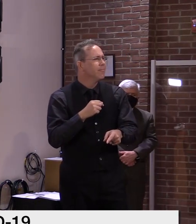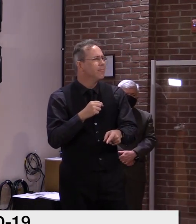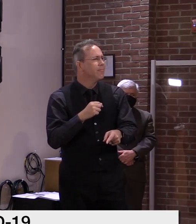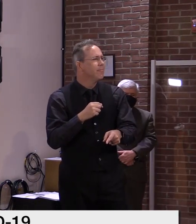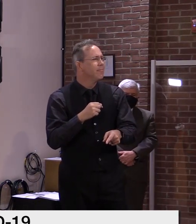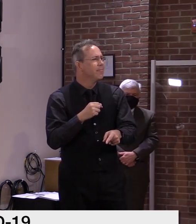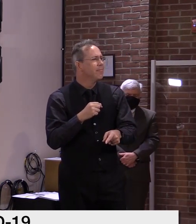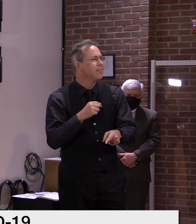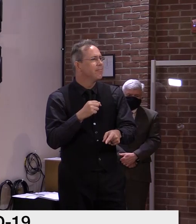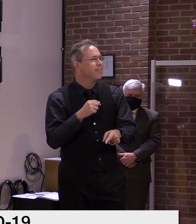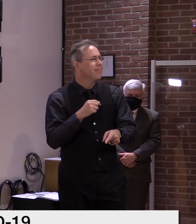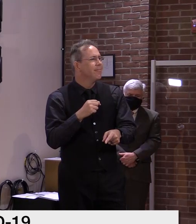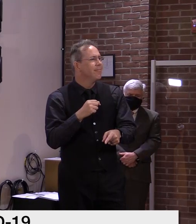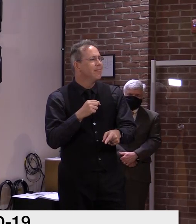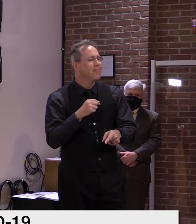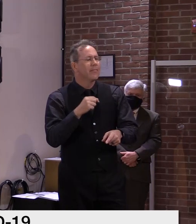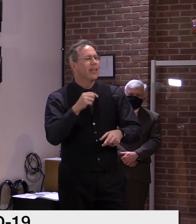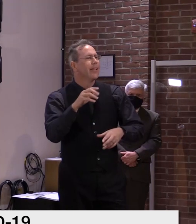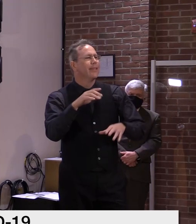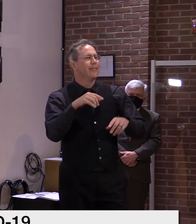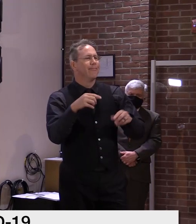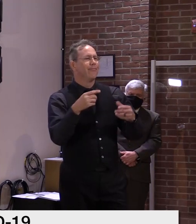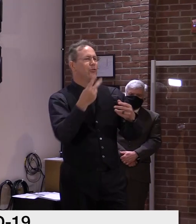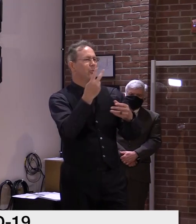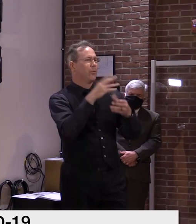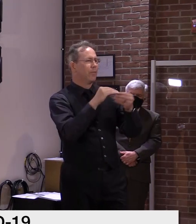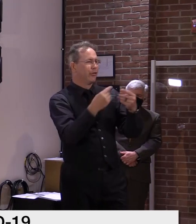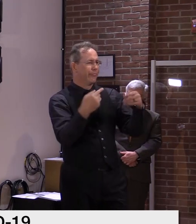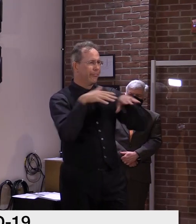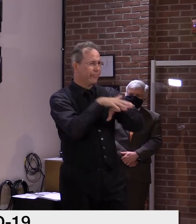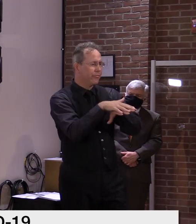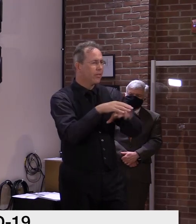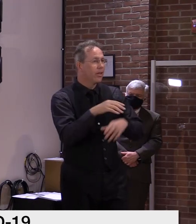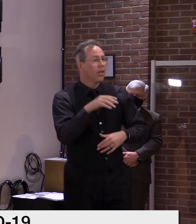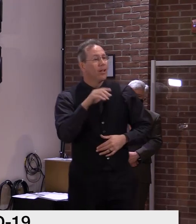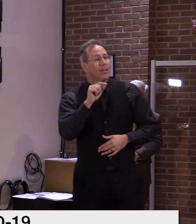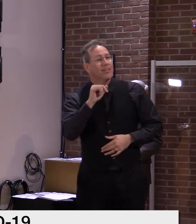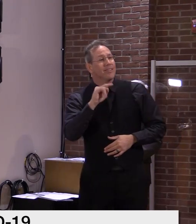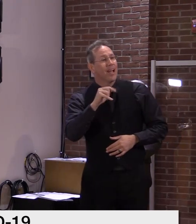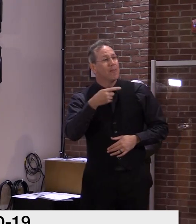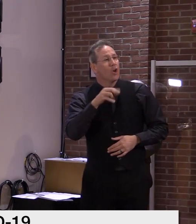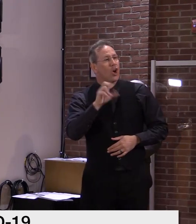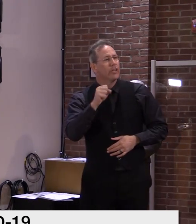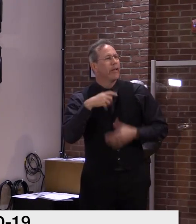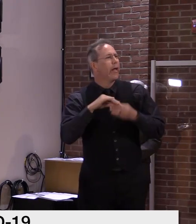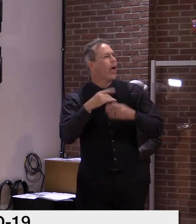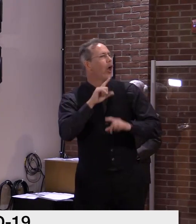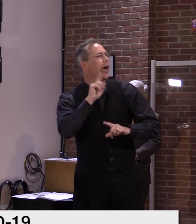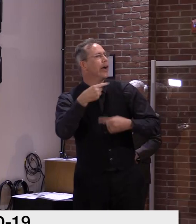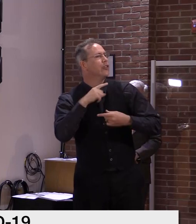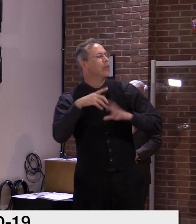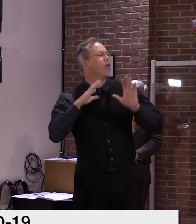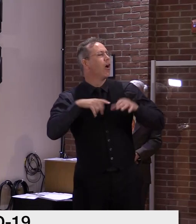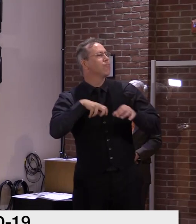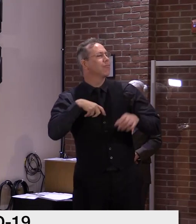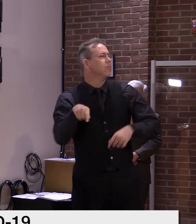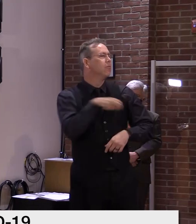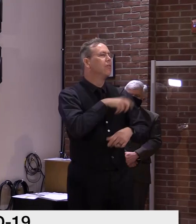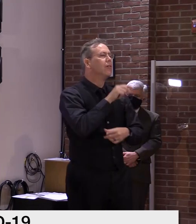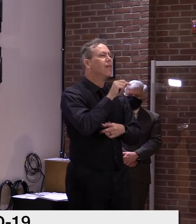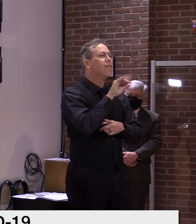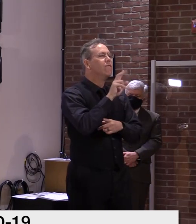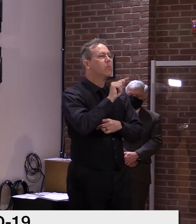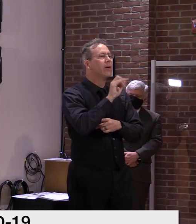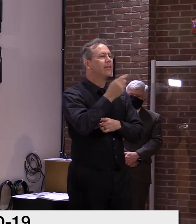know, wanted to make sure that I was making sure my fellow reporters had their chance as well. Looking at the, you